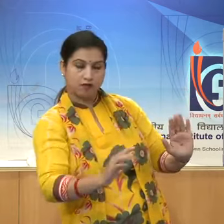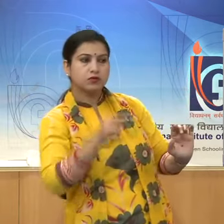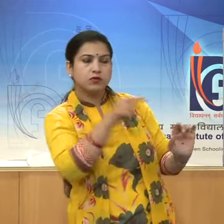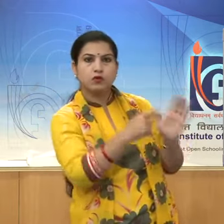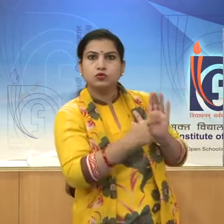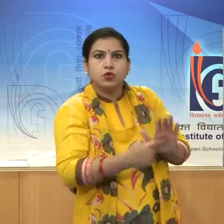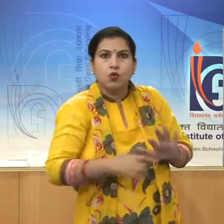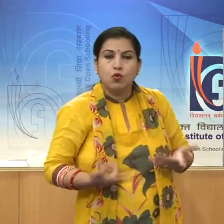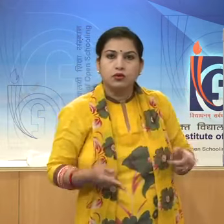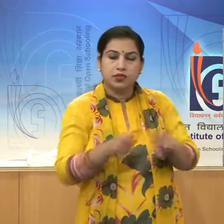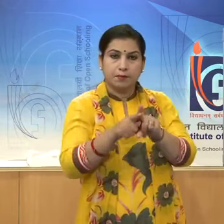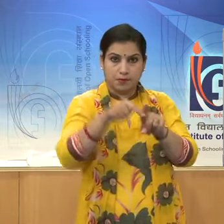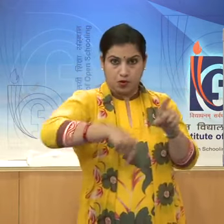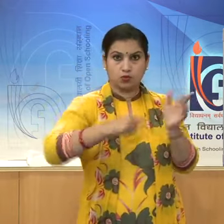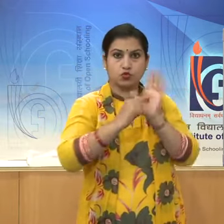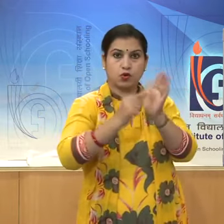Here he depicts Madonna